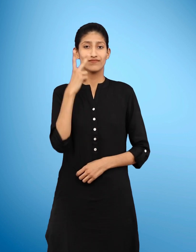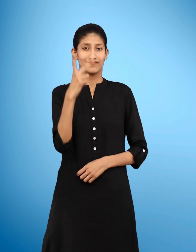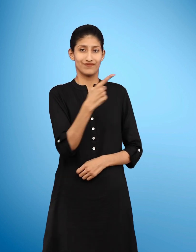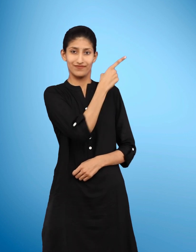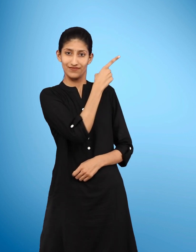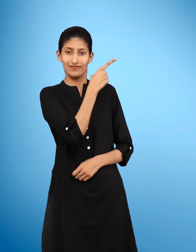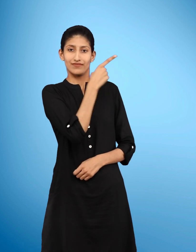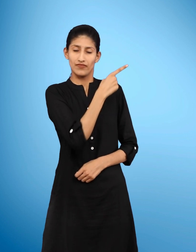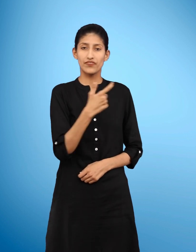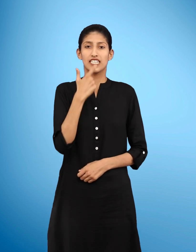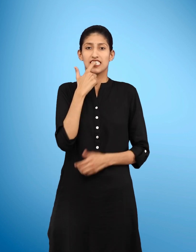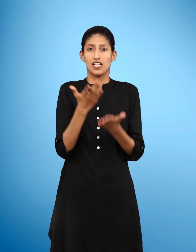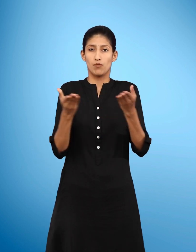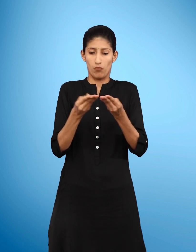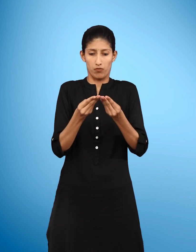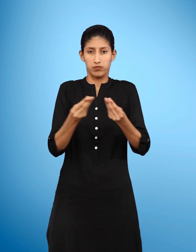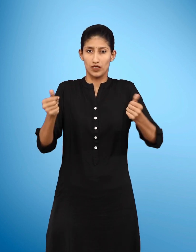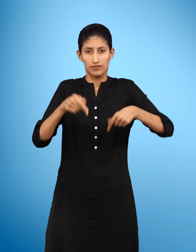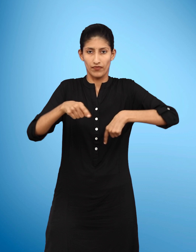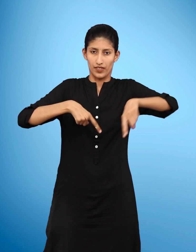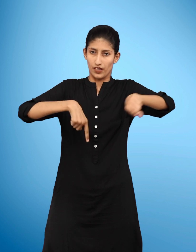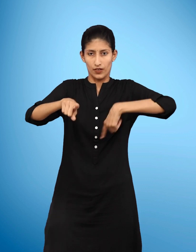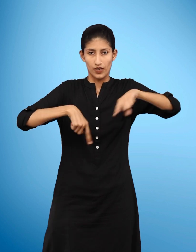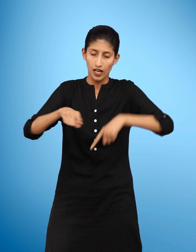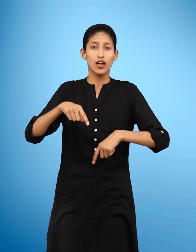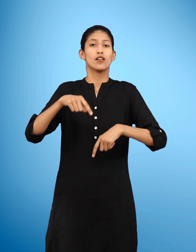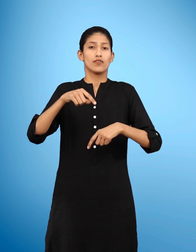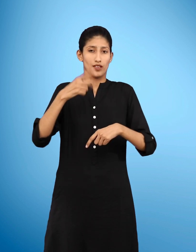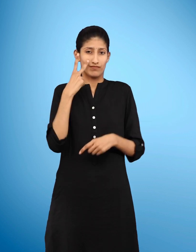which shows the Silk Route and its branches.